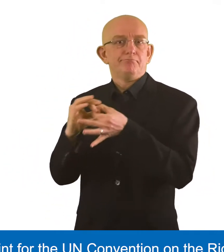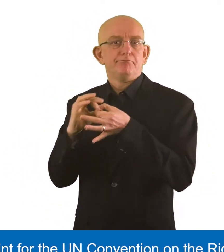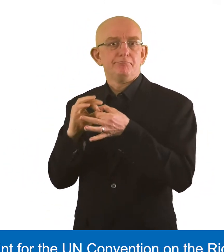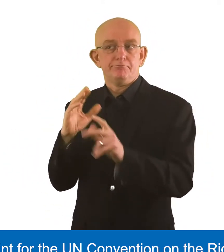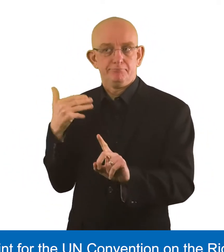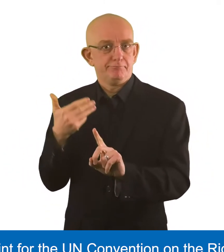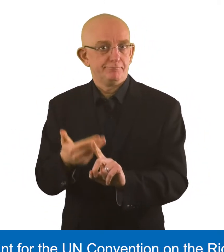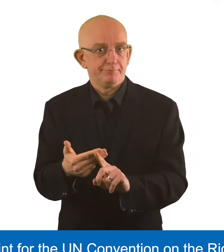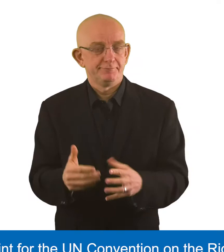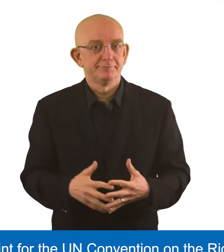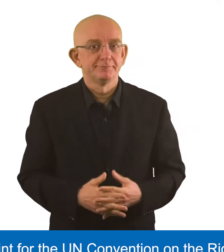across government.